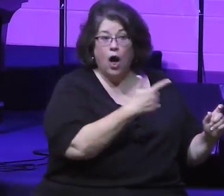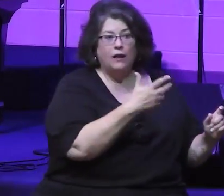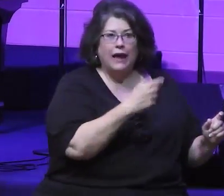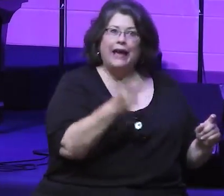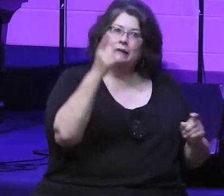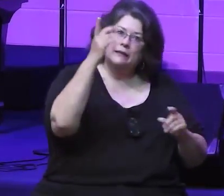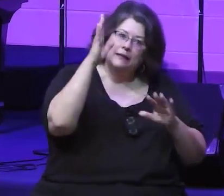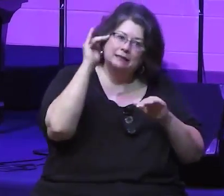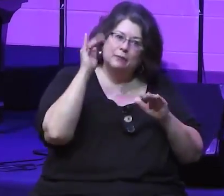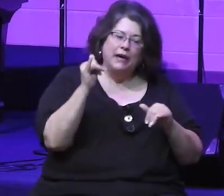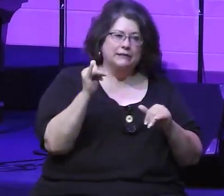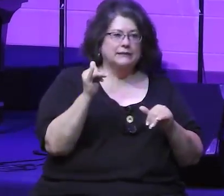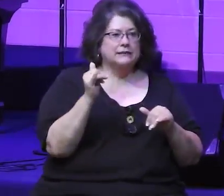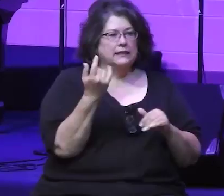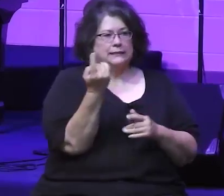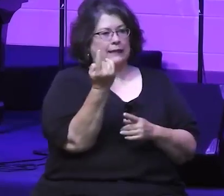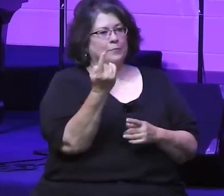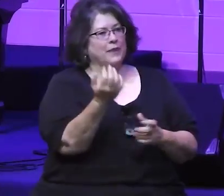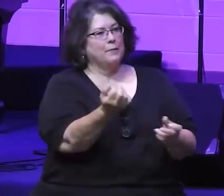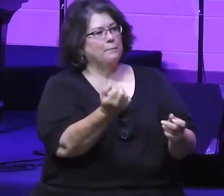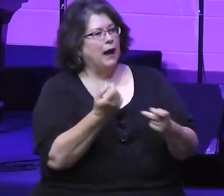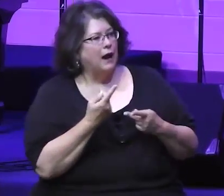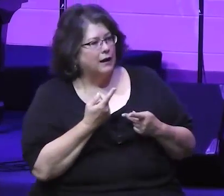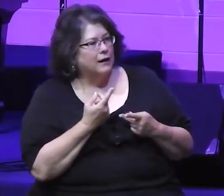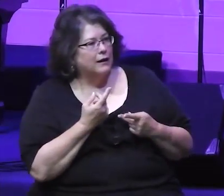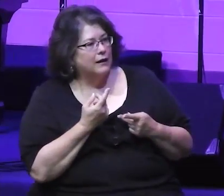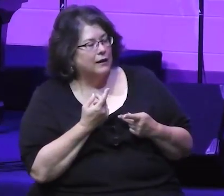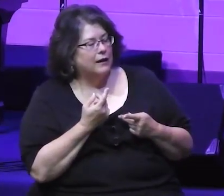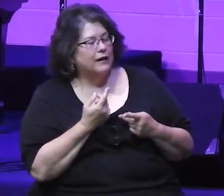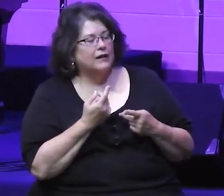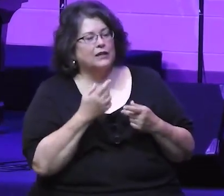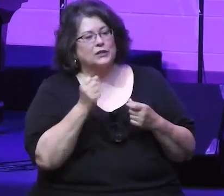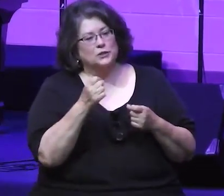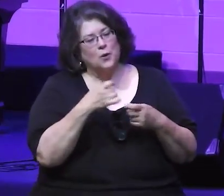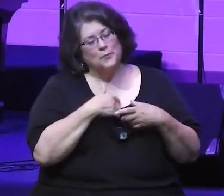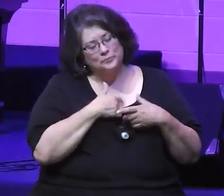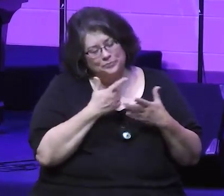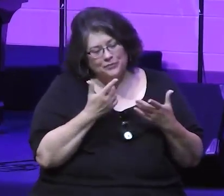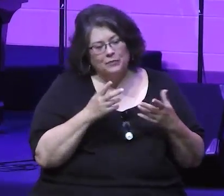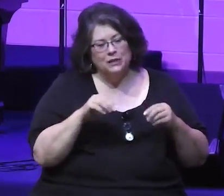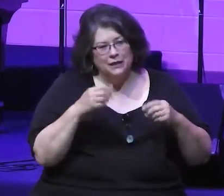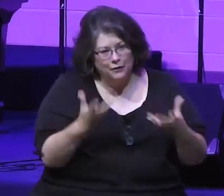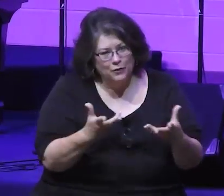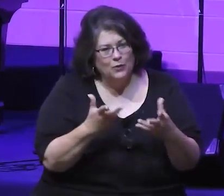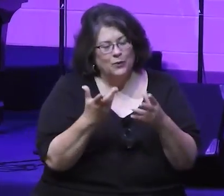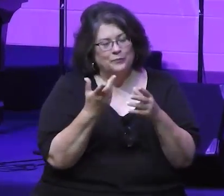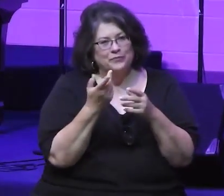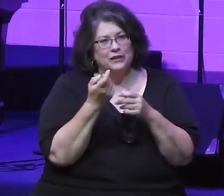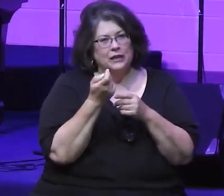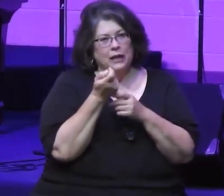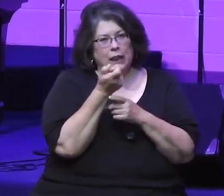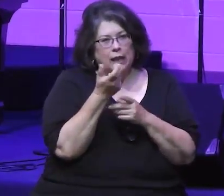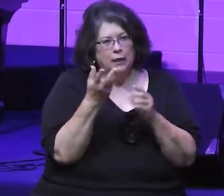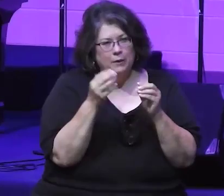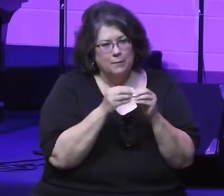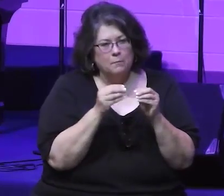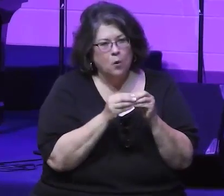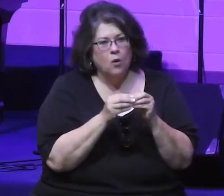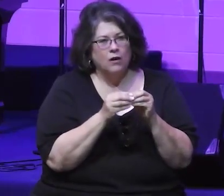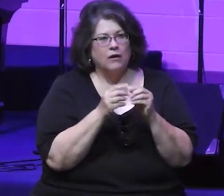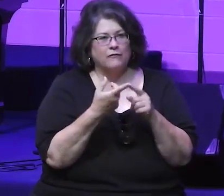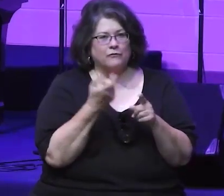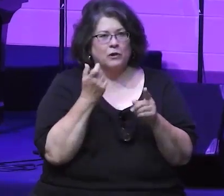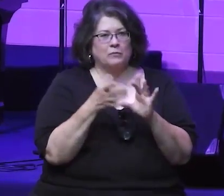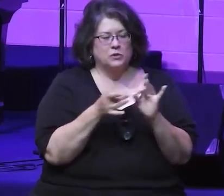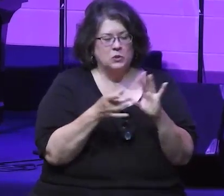return. So I want to read the rest of the passage at this point as you see this unfolding. I've already given you the plot line, but you can see how this works itself